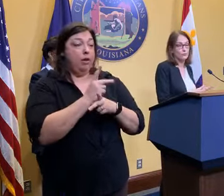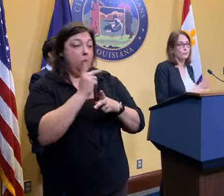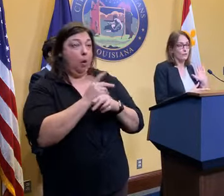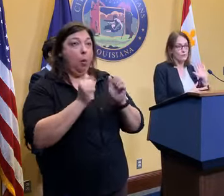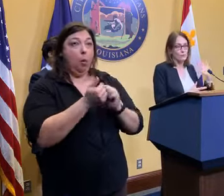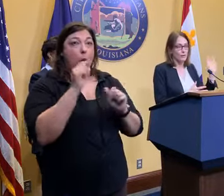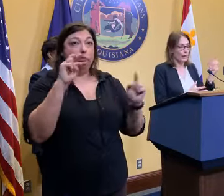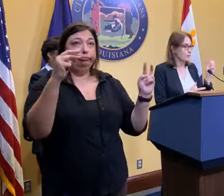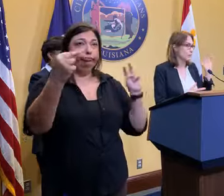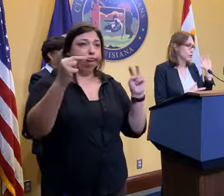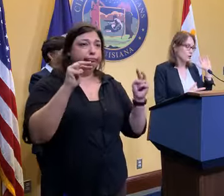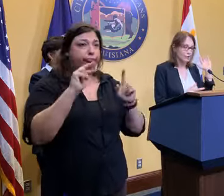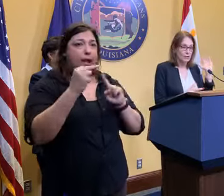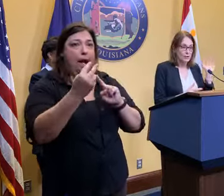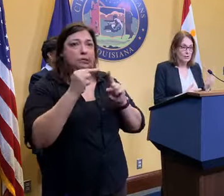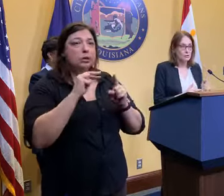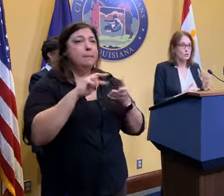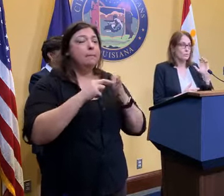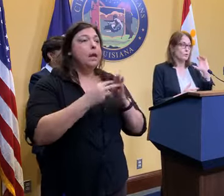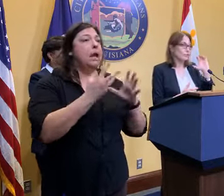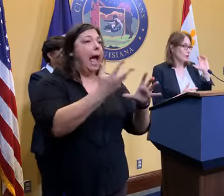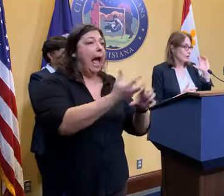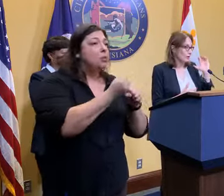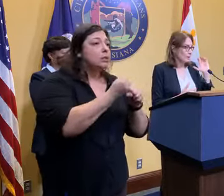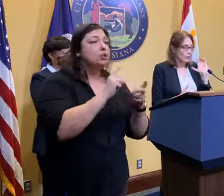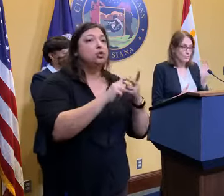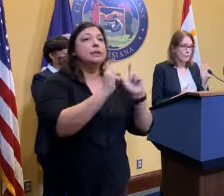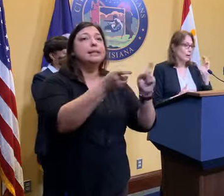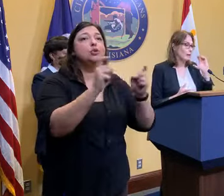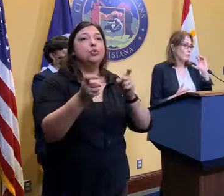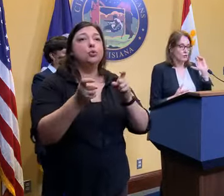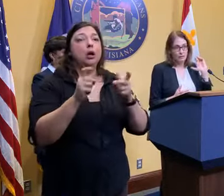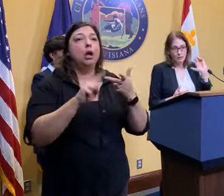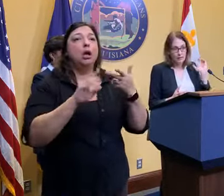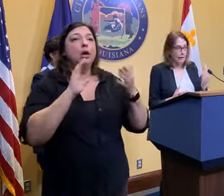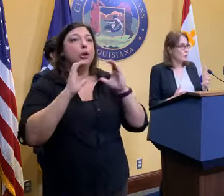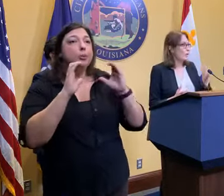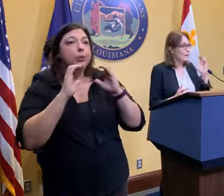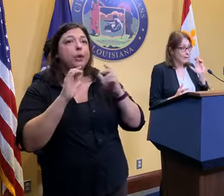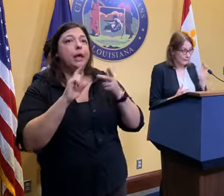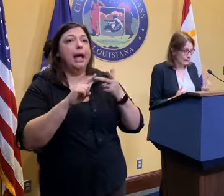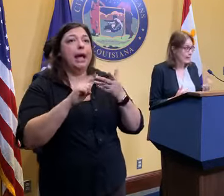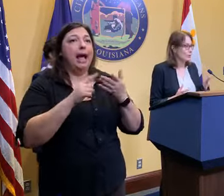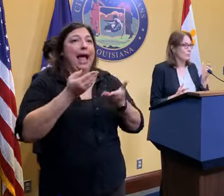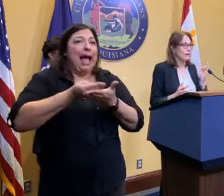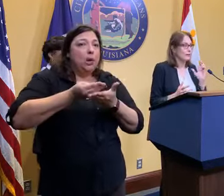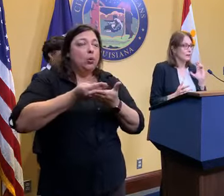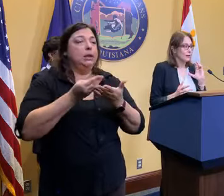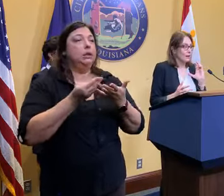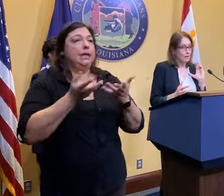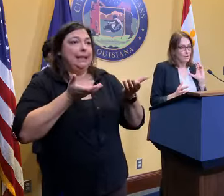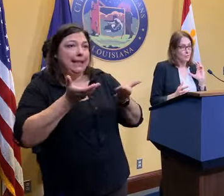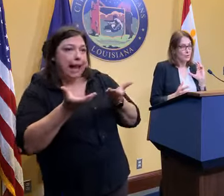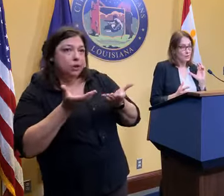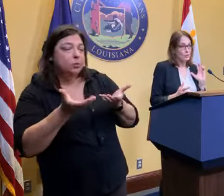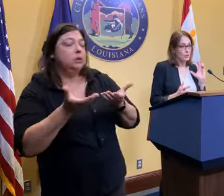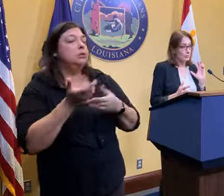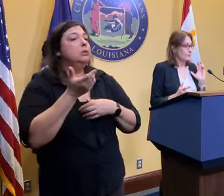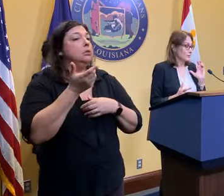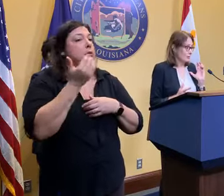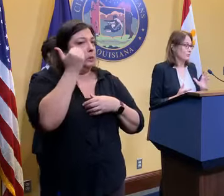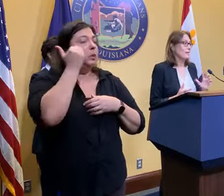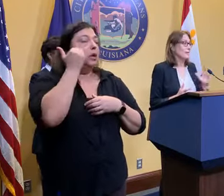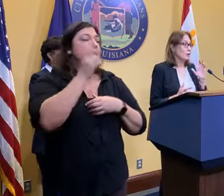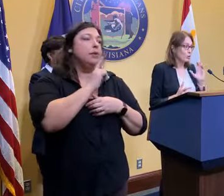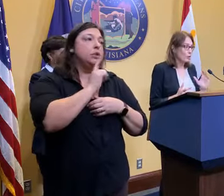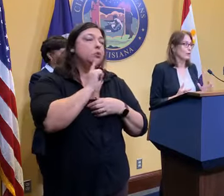of, from acquisition, distribution, communication, equity, engagement, because we know this